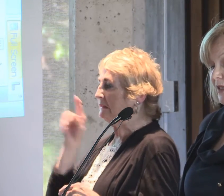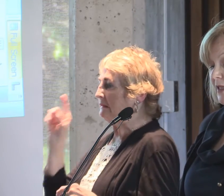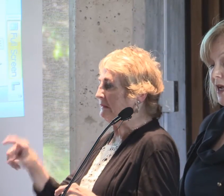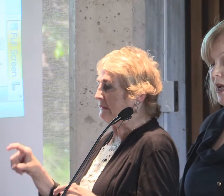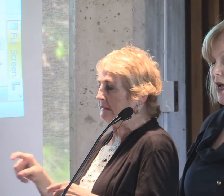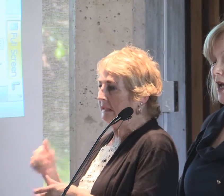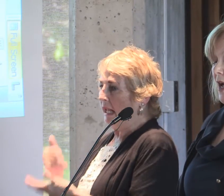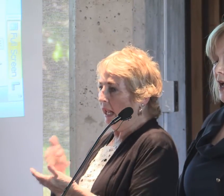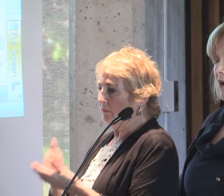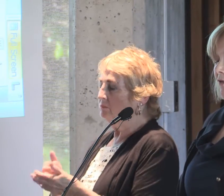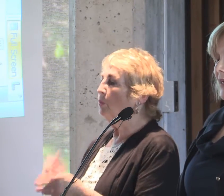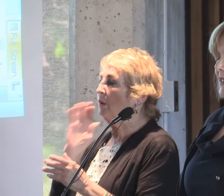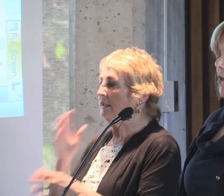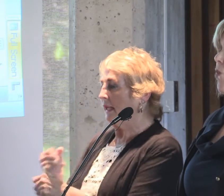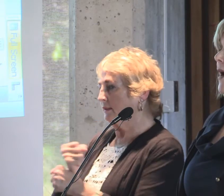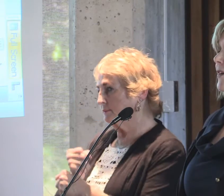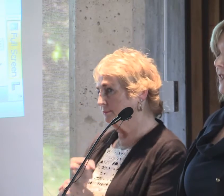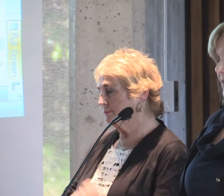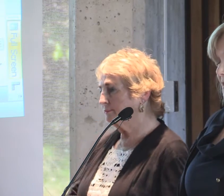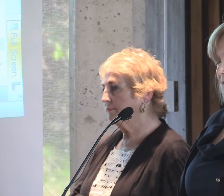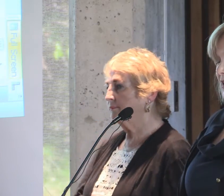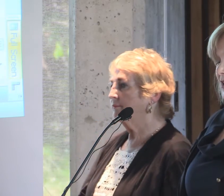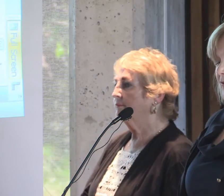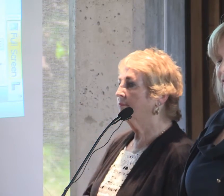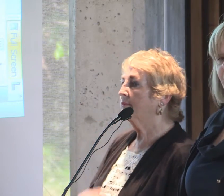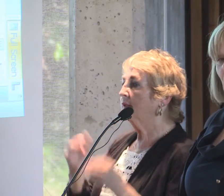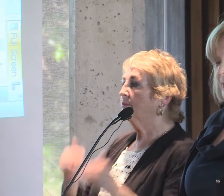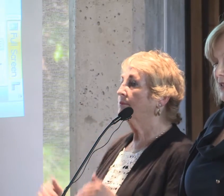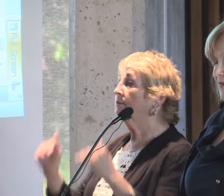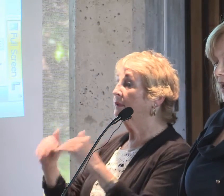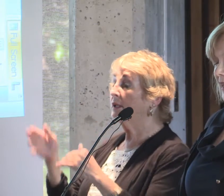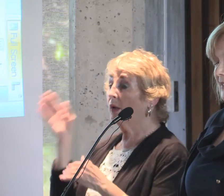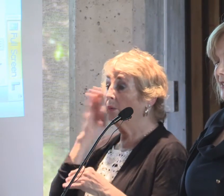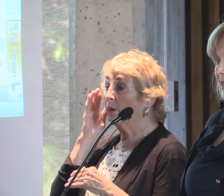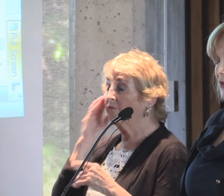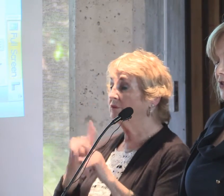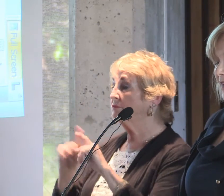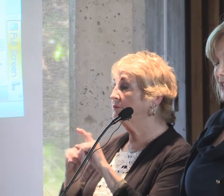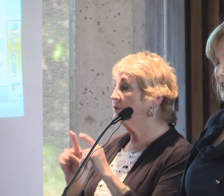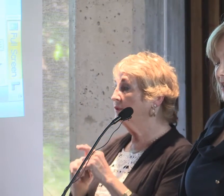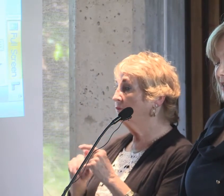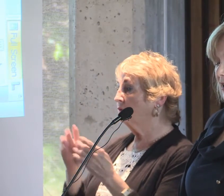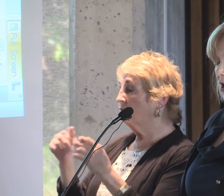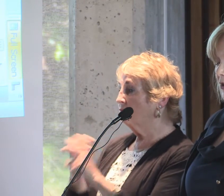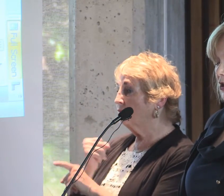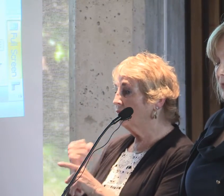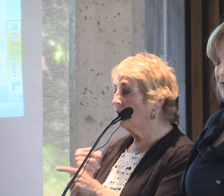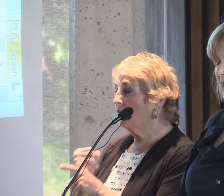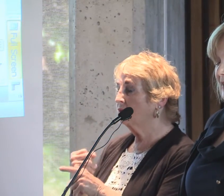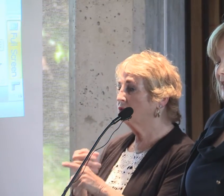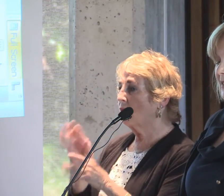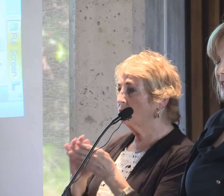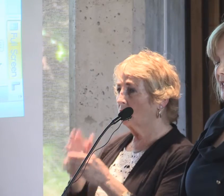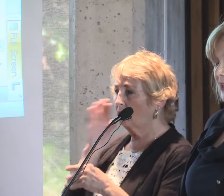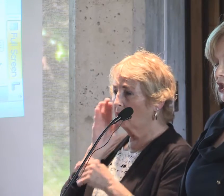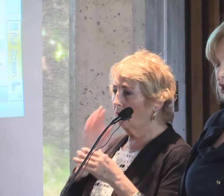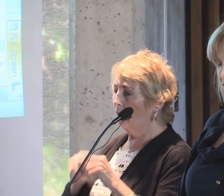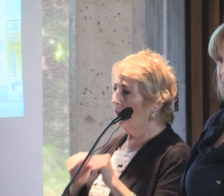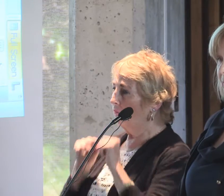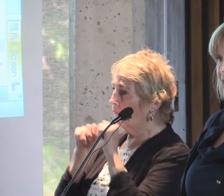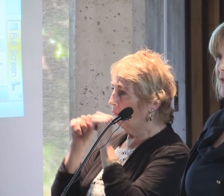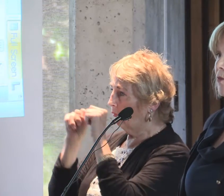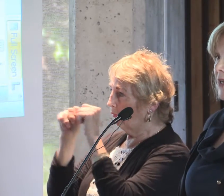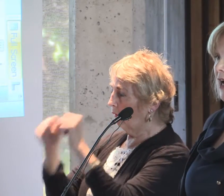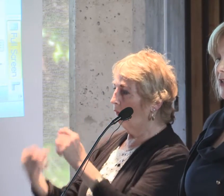most at risk. Raising awareness of the different forms of violence and their devastating and long-term effects is